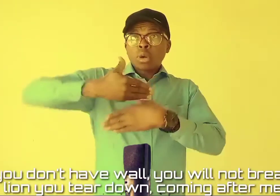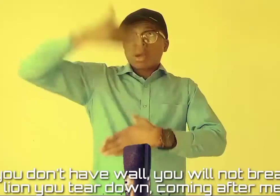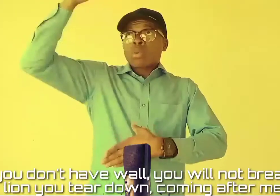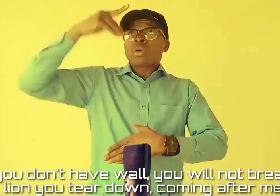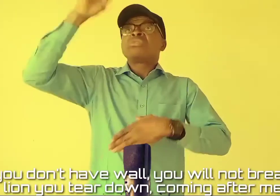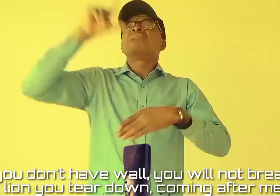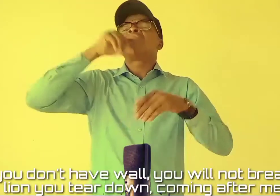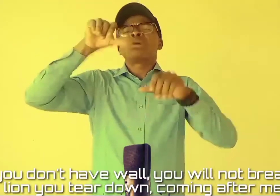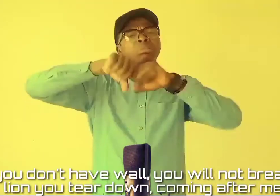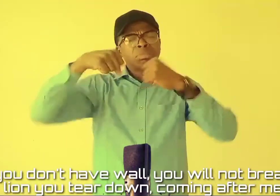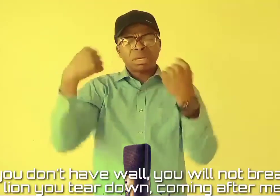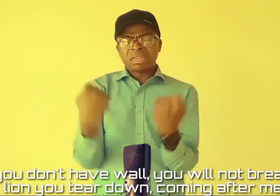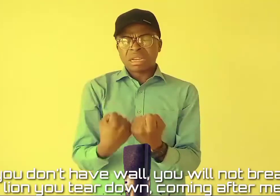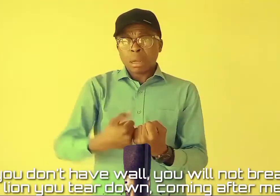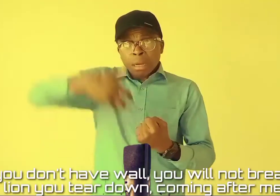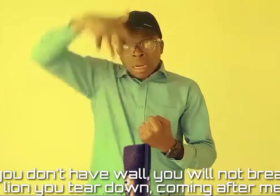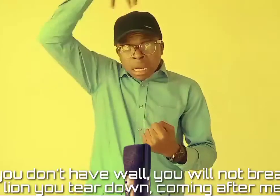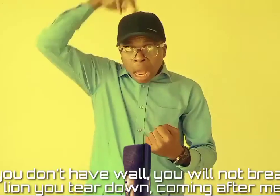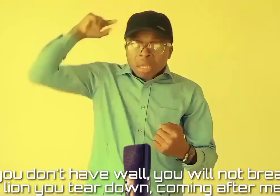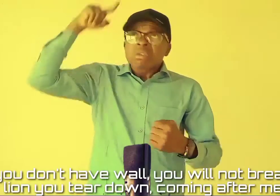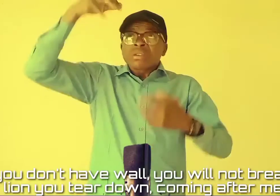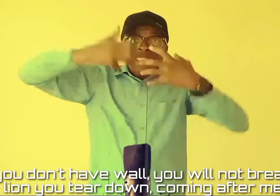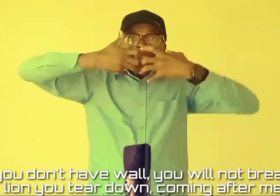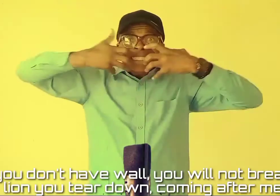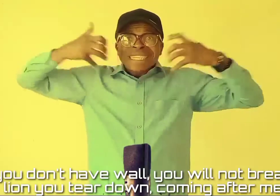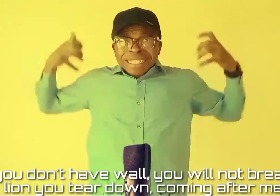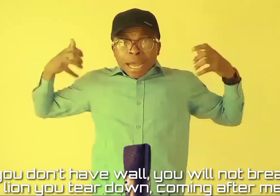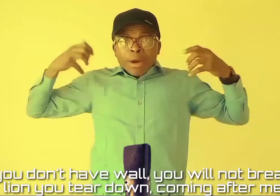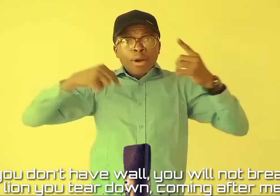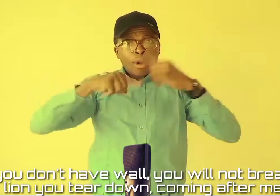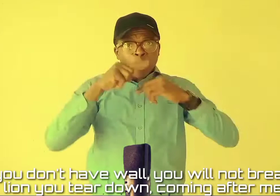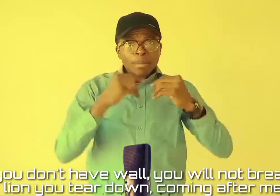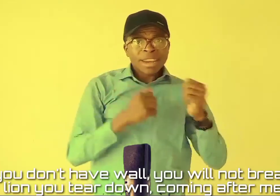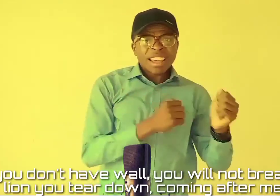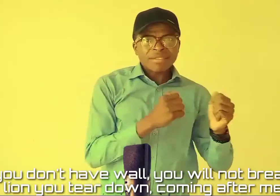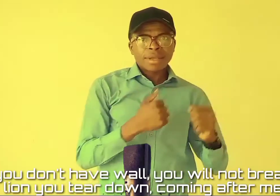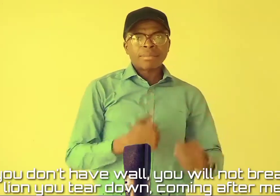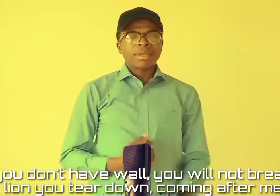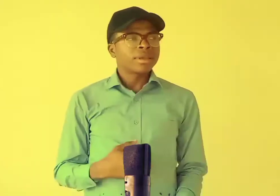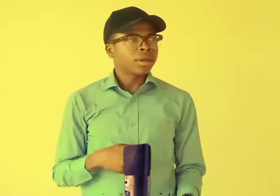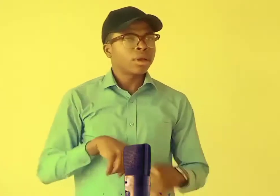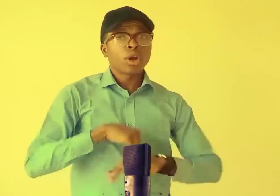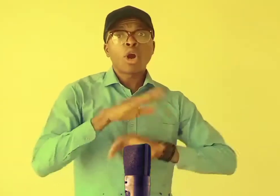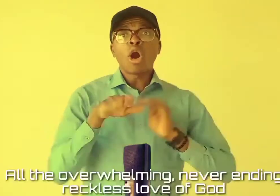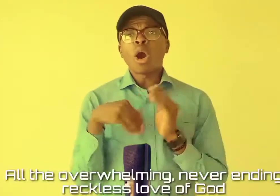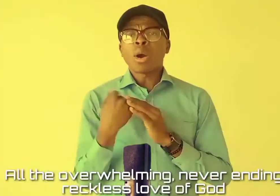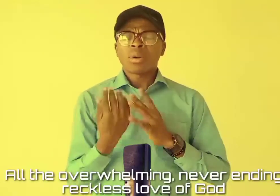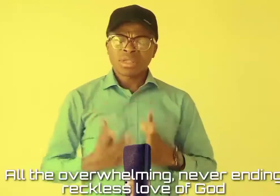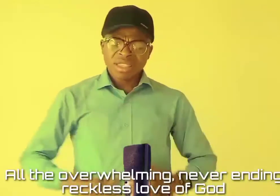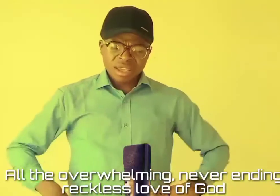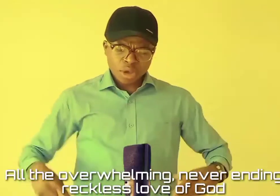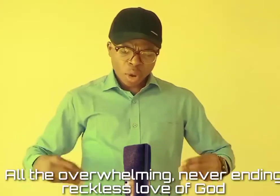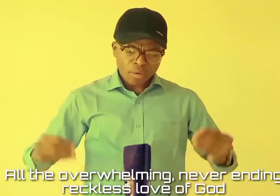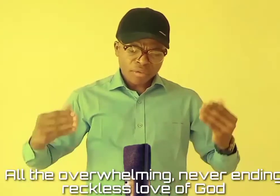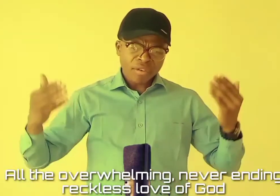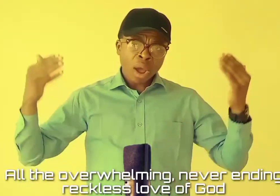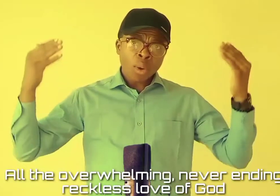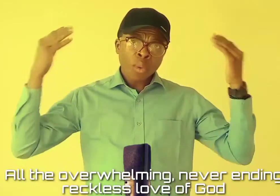warm, you don't go kick down. Like now you need to down. Coming after me. And oh, the